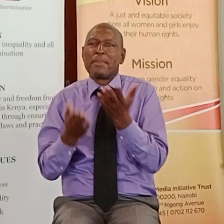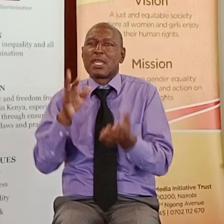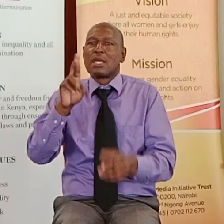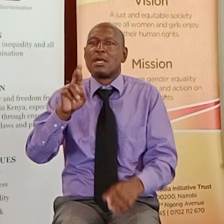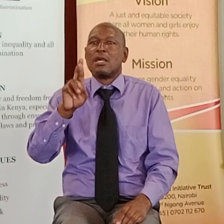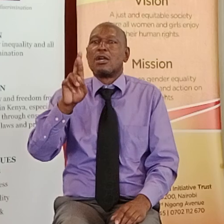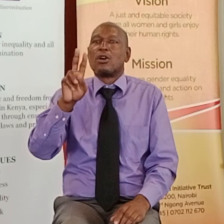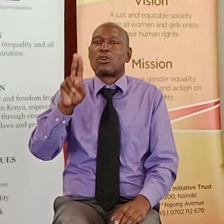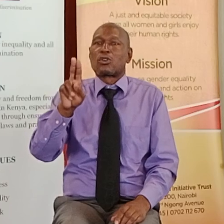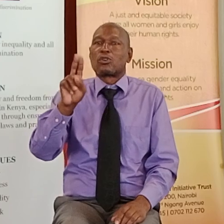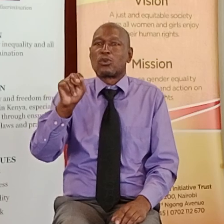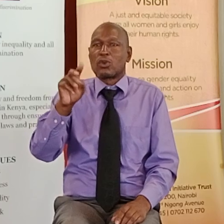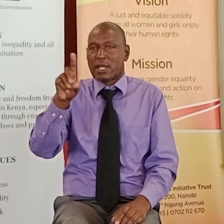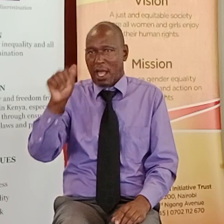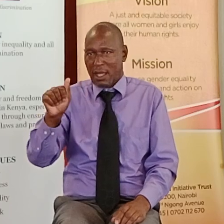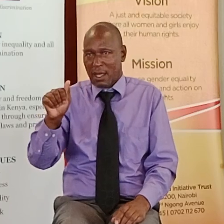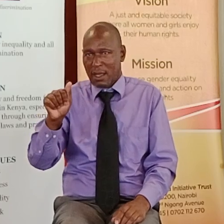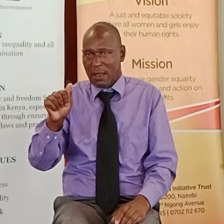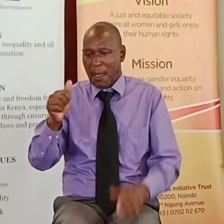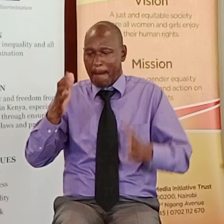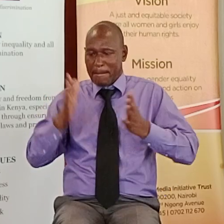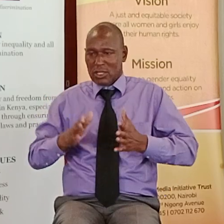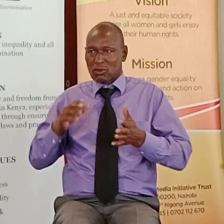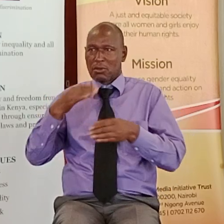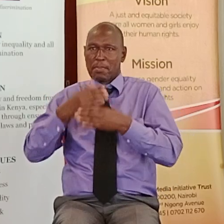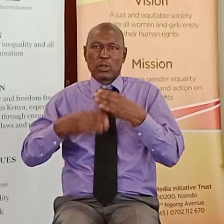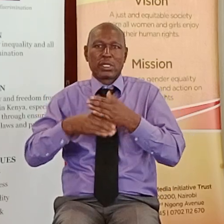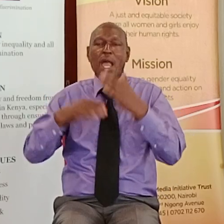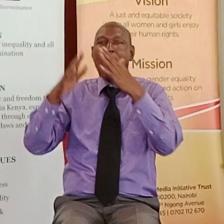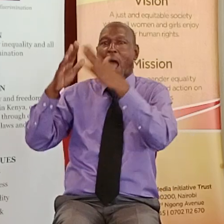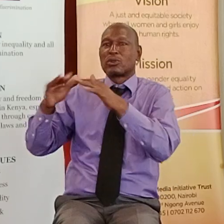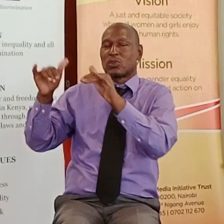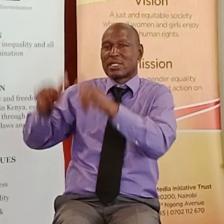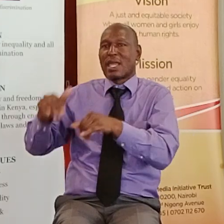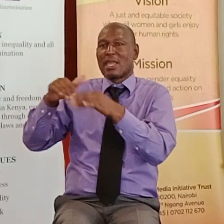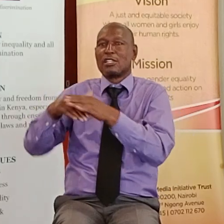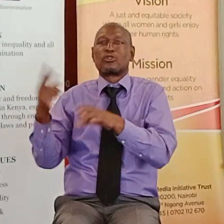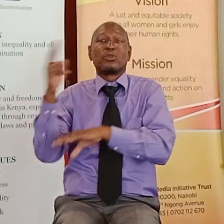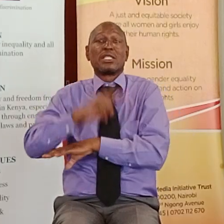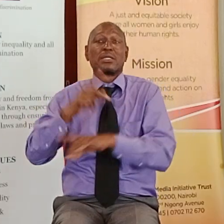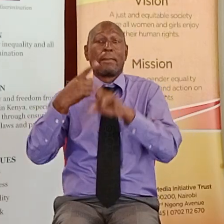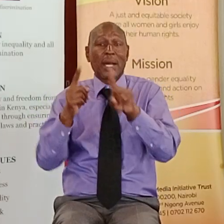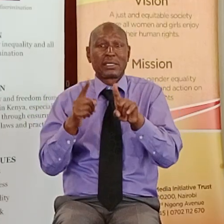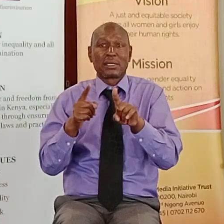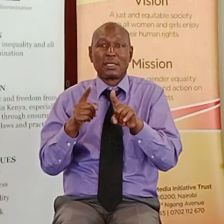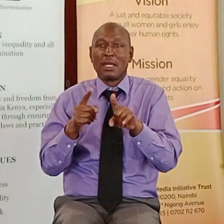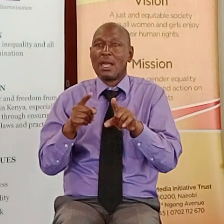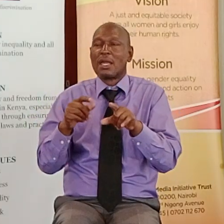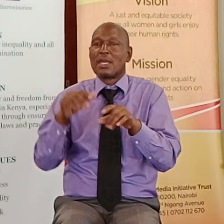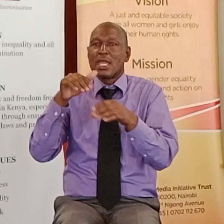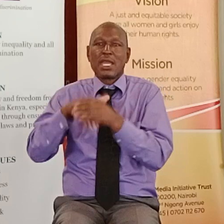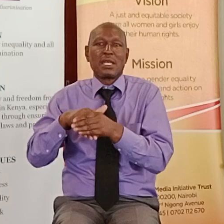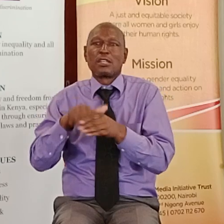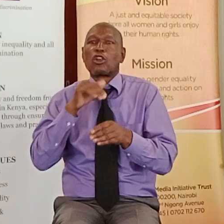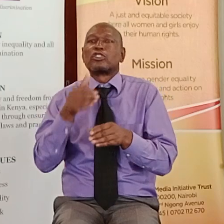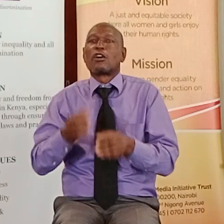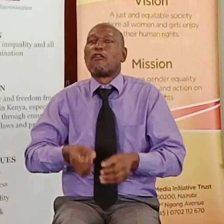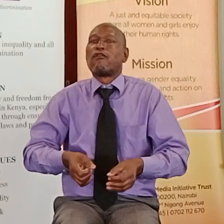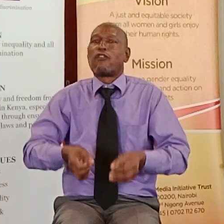apartment to stay for a few days as they sort themselves out. But in the informal settlement, you know, even just affording